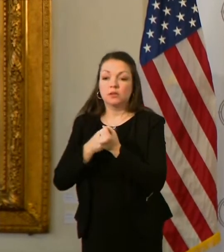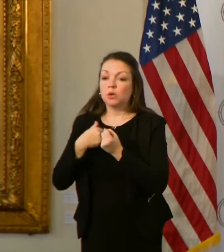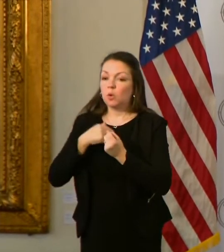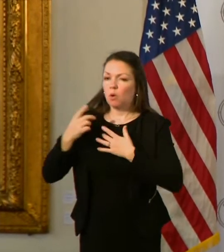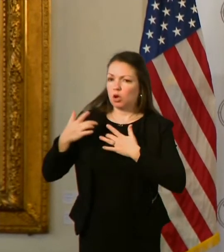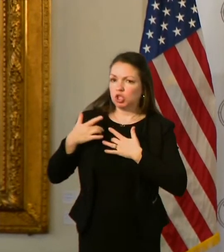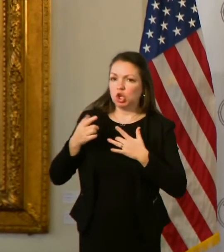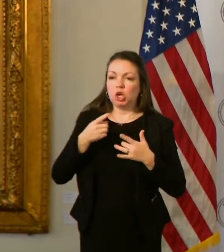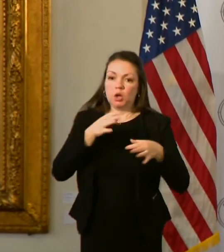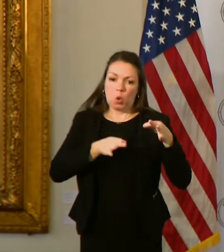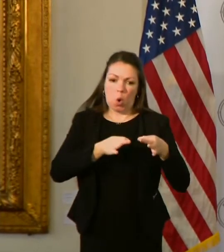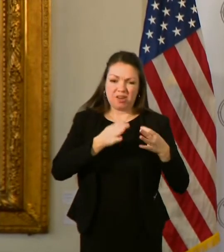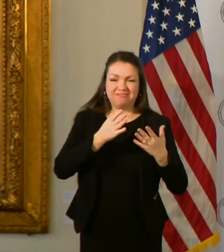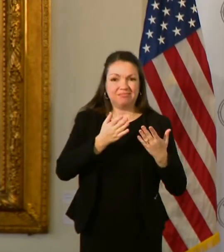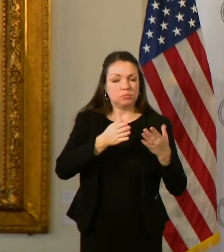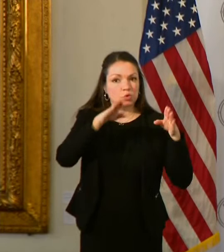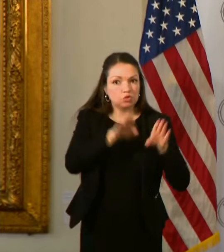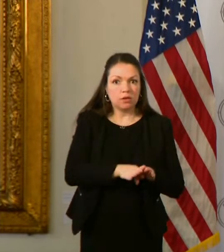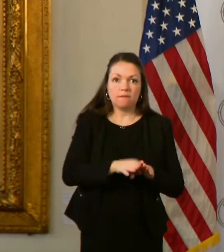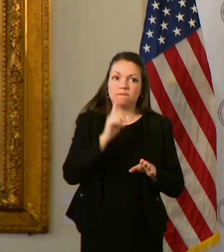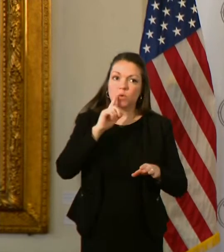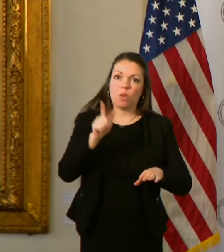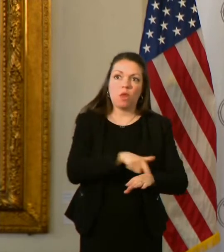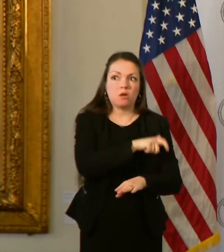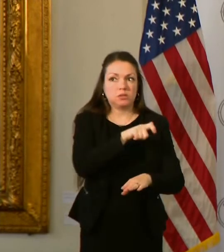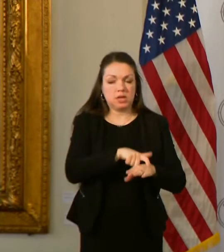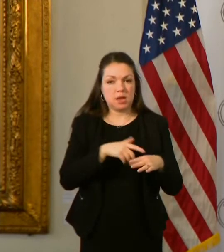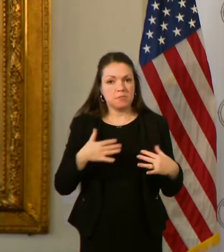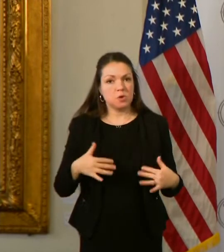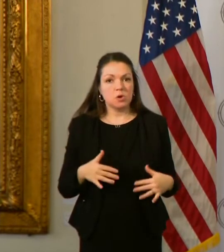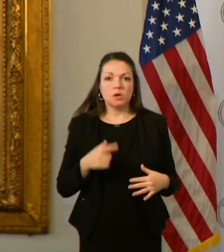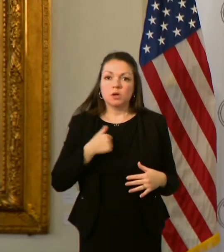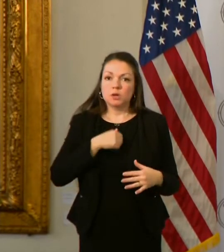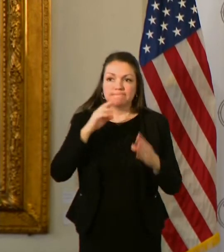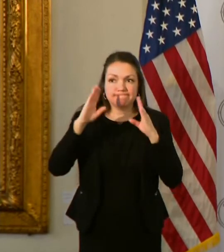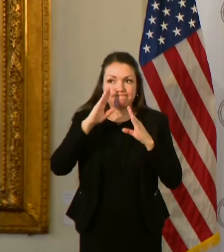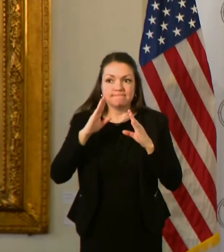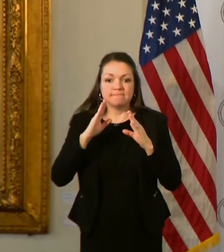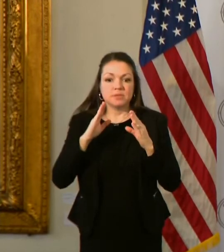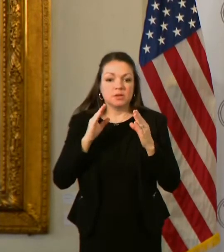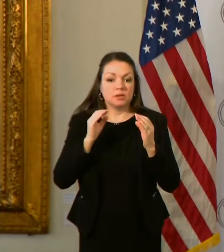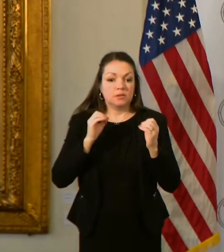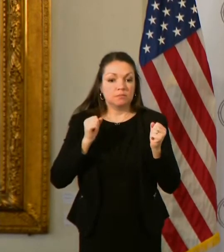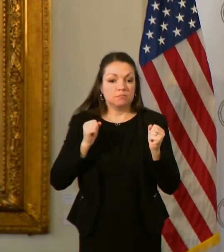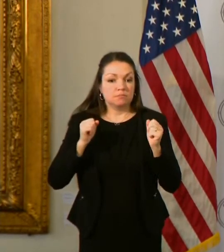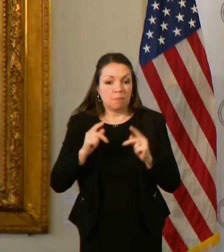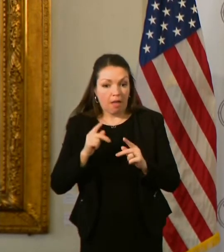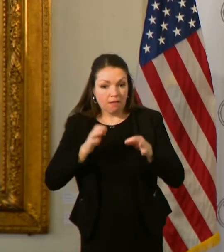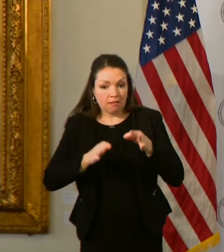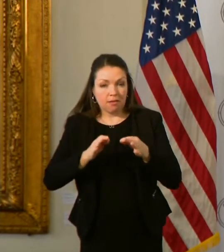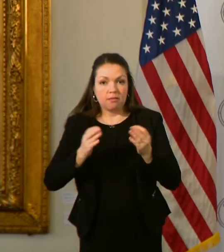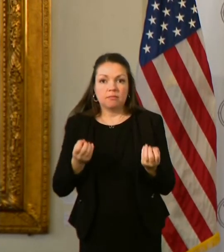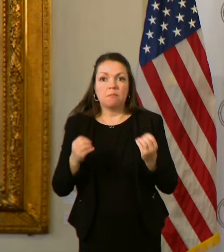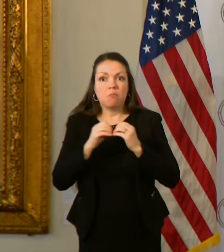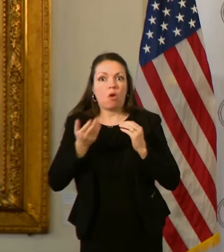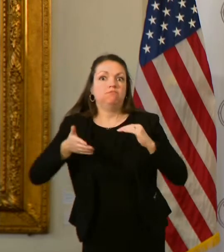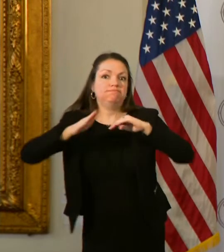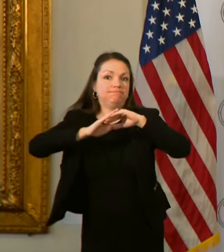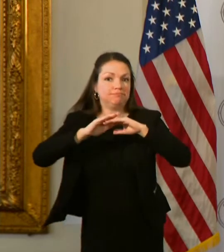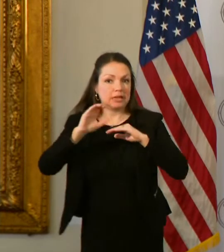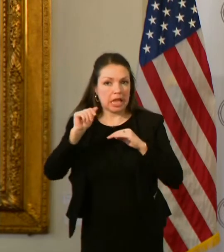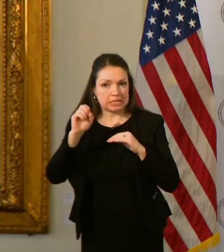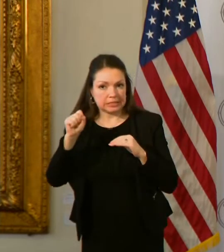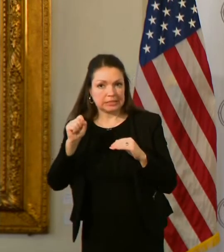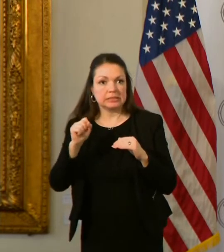of the courts for such a long period of time would lead to an influx of cases in our trials, especially with